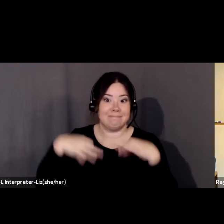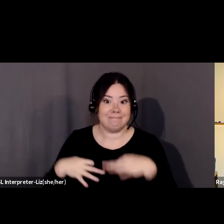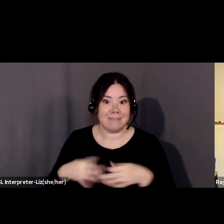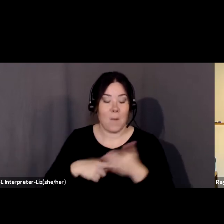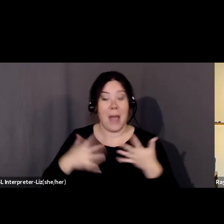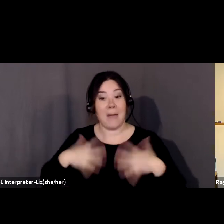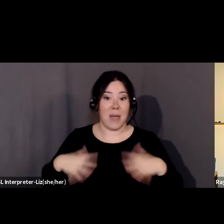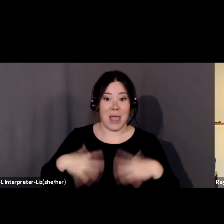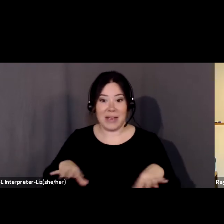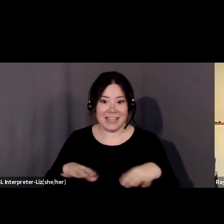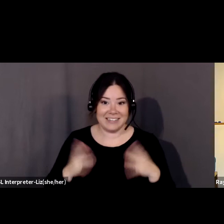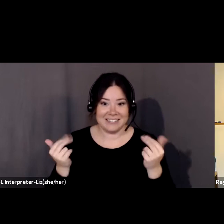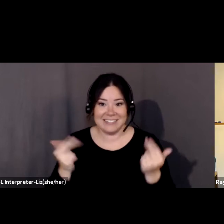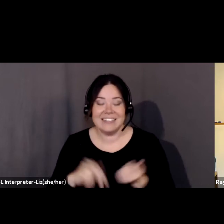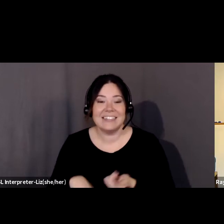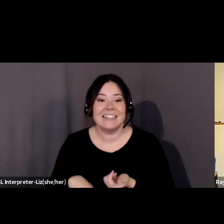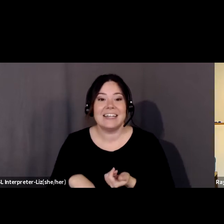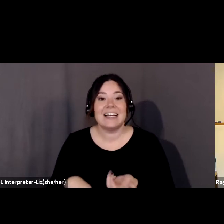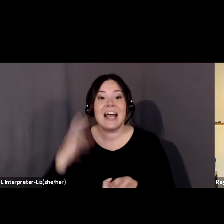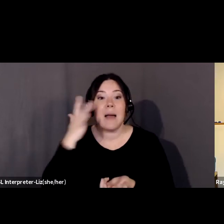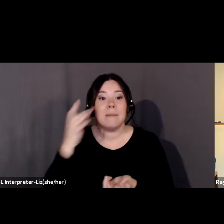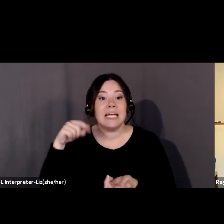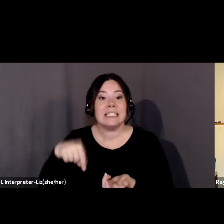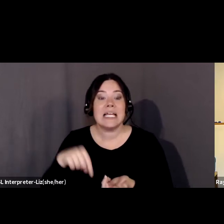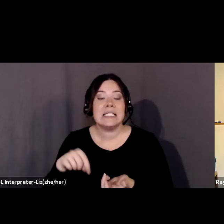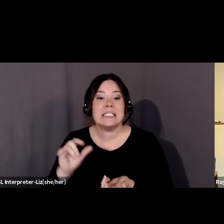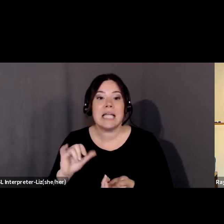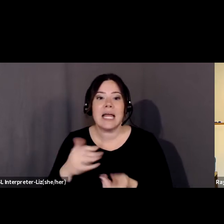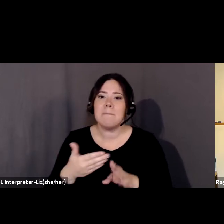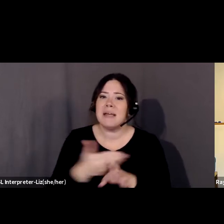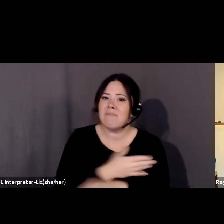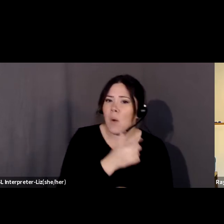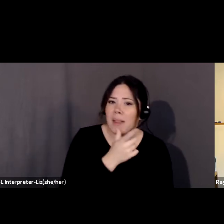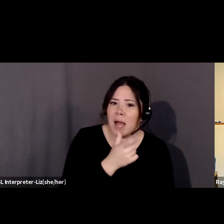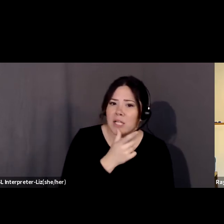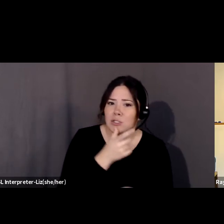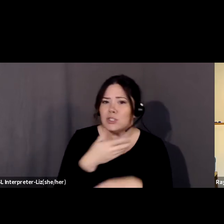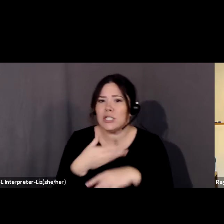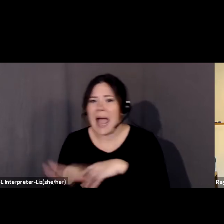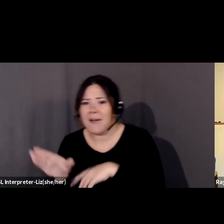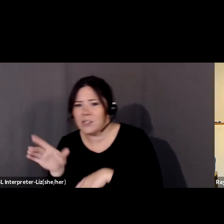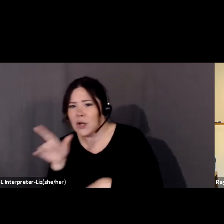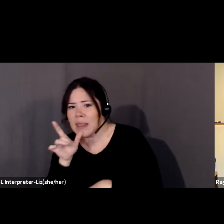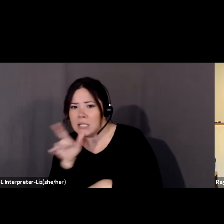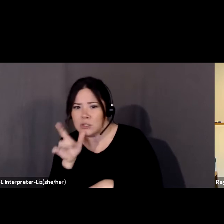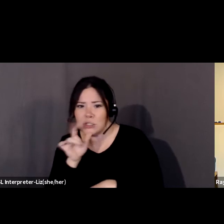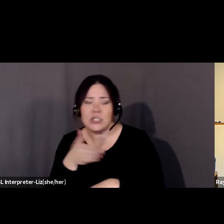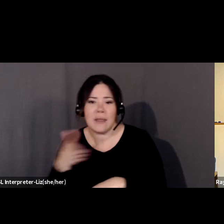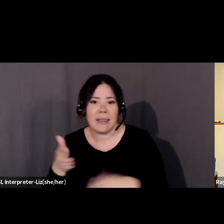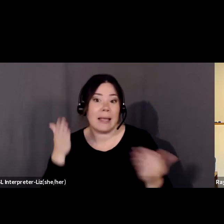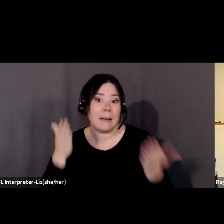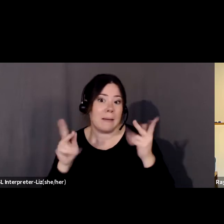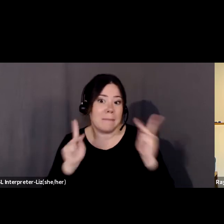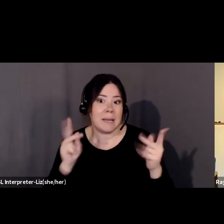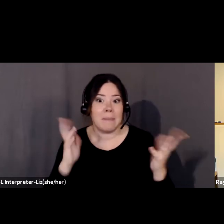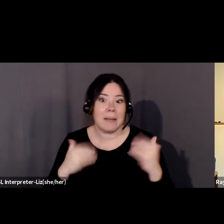wearing. Because this is like a before lunch, after lunch thing where people might be kind of